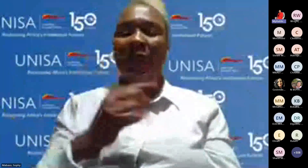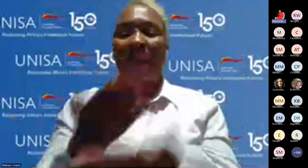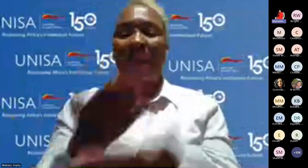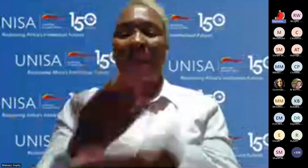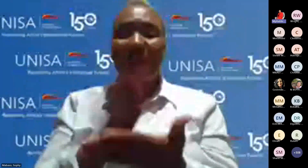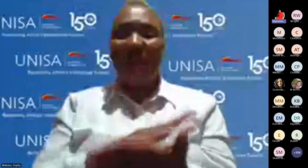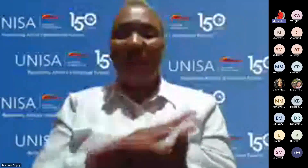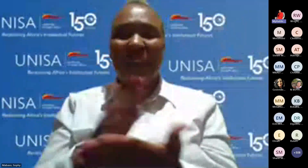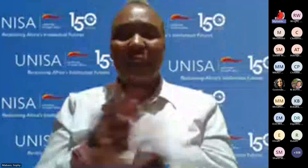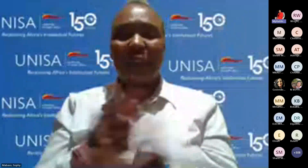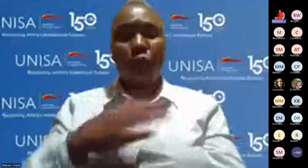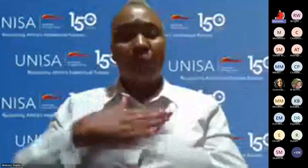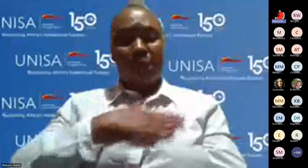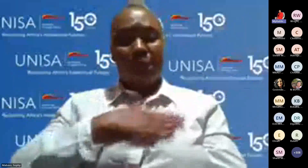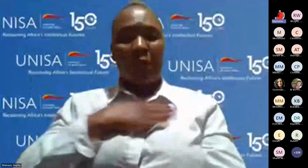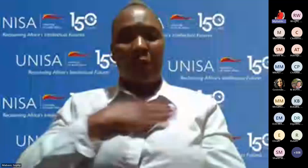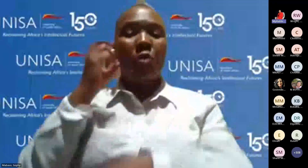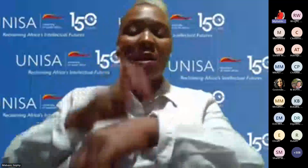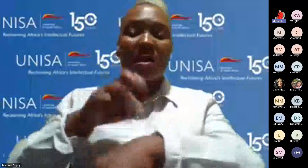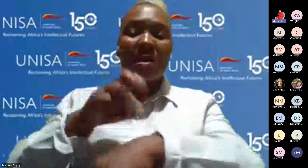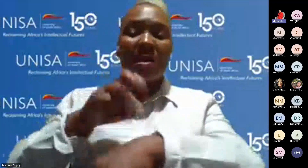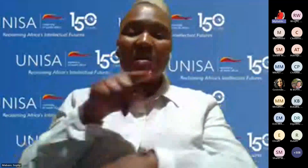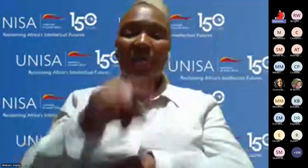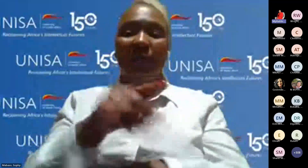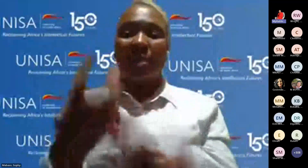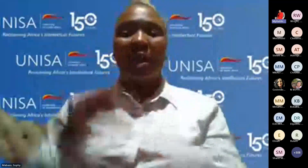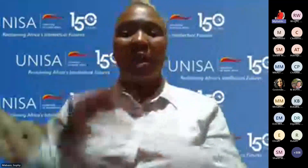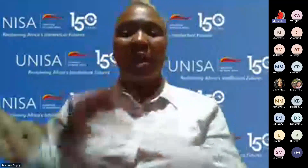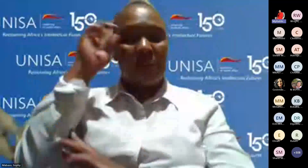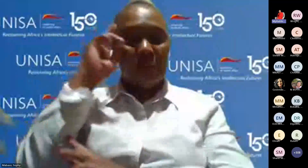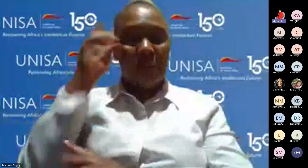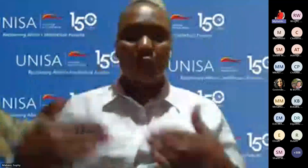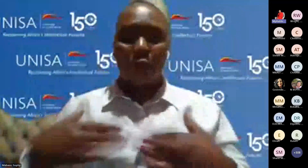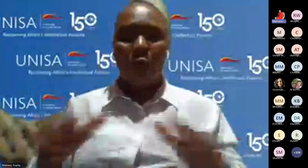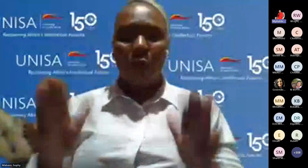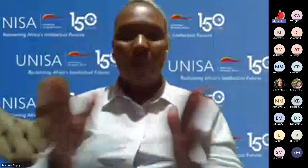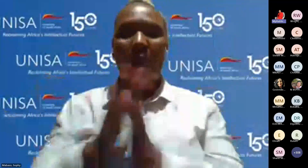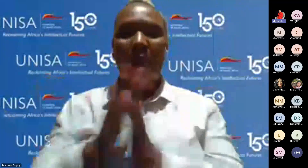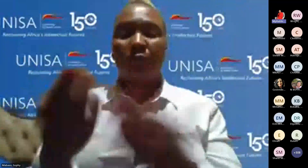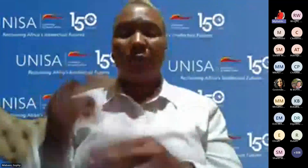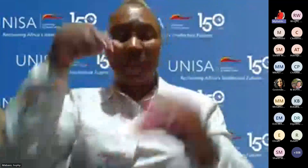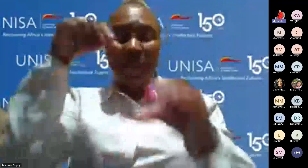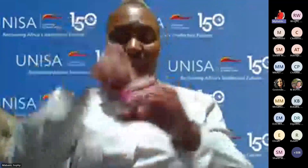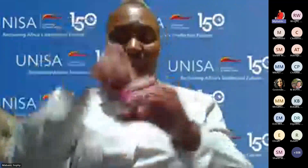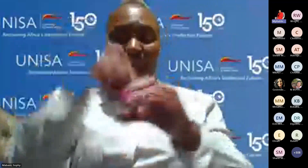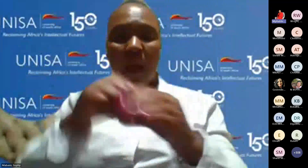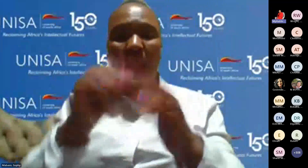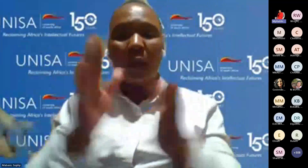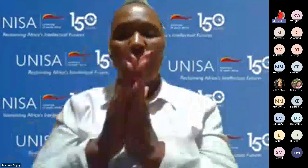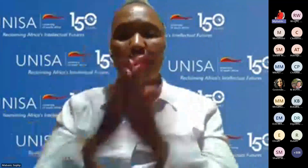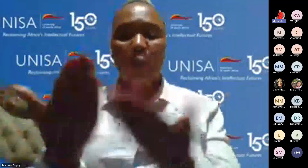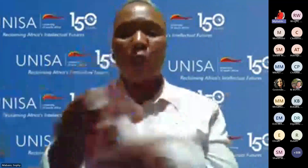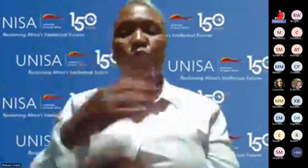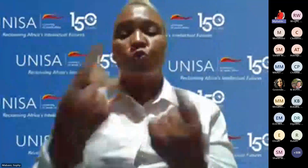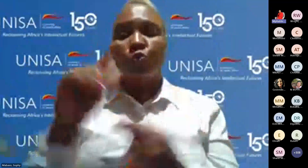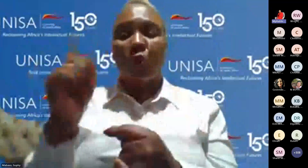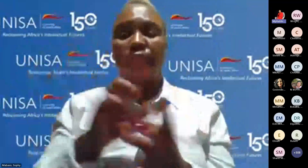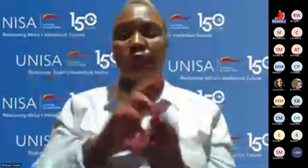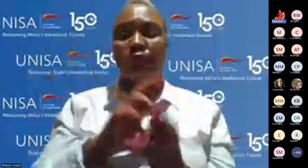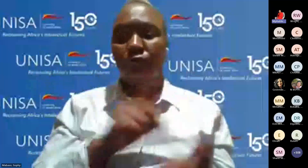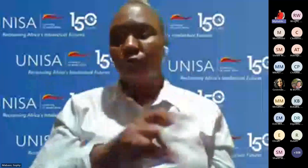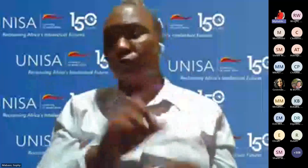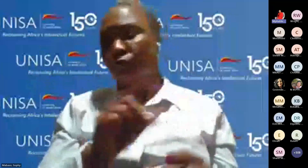that you feel you require. And remember with open book, in the book, you just going to refer to refresh